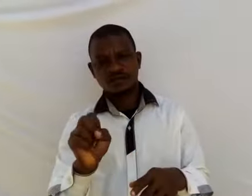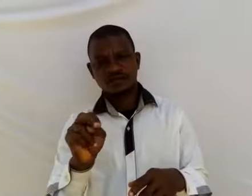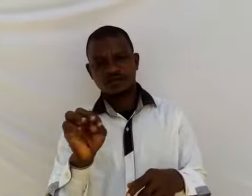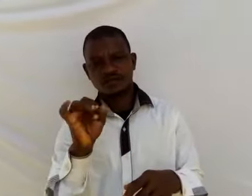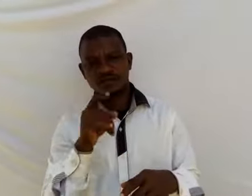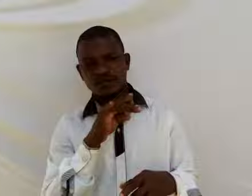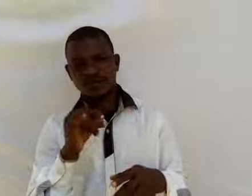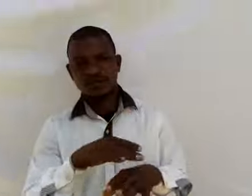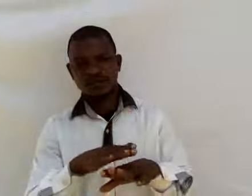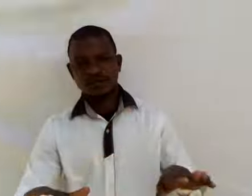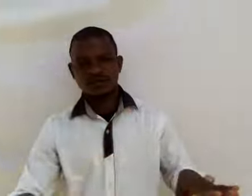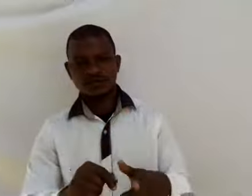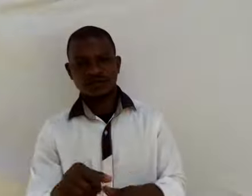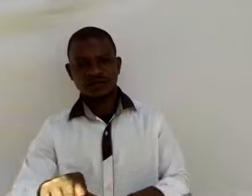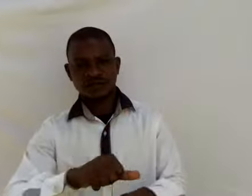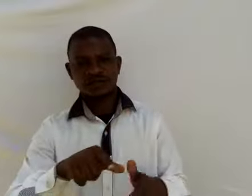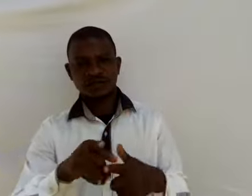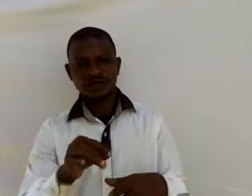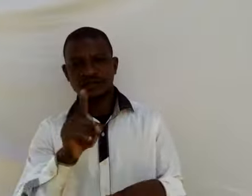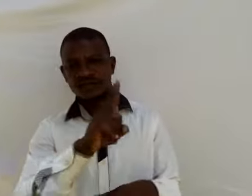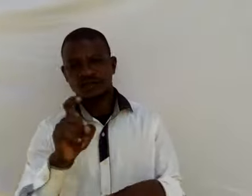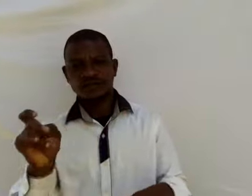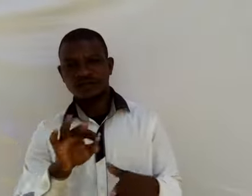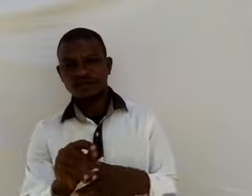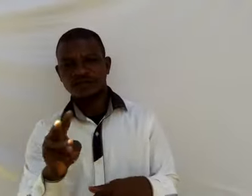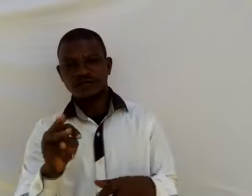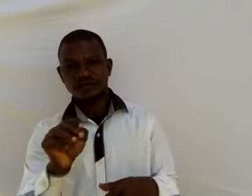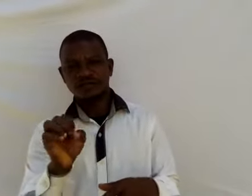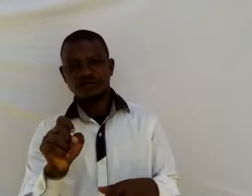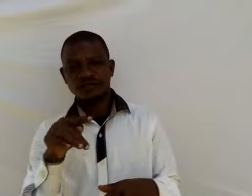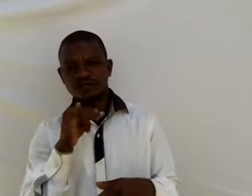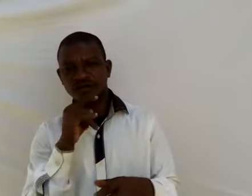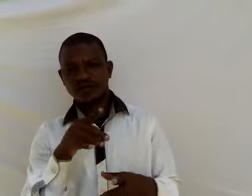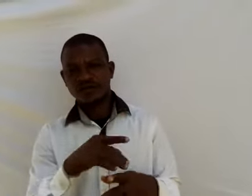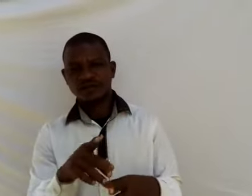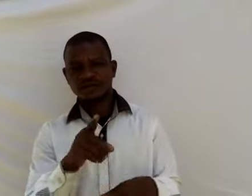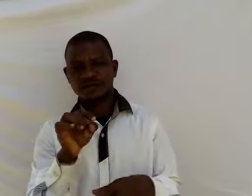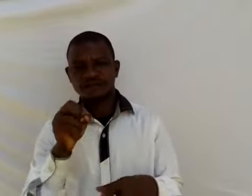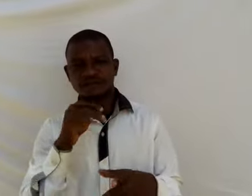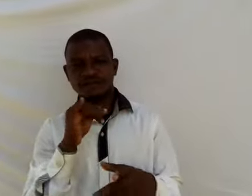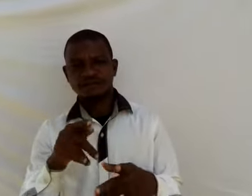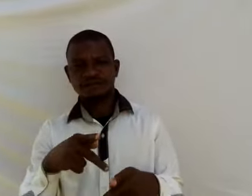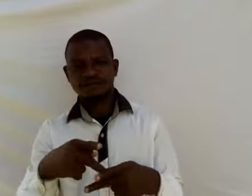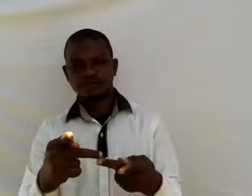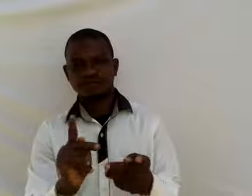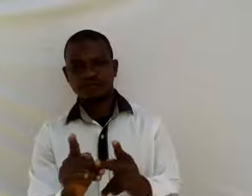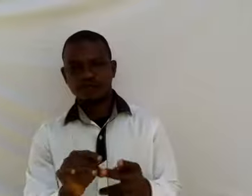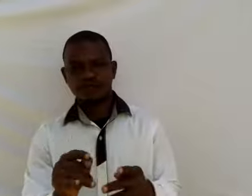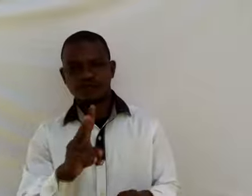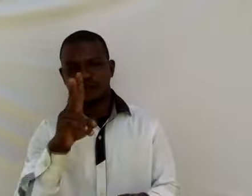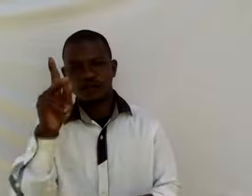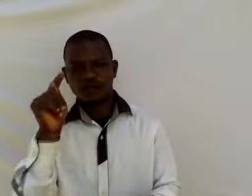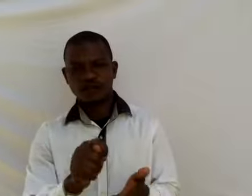surface area of 100 meters square and a duckweed population of 2,000 plants,